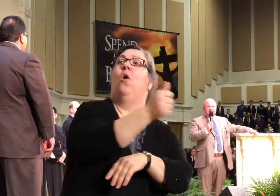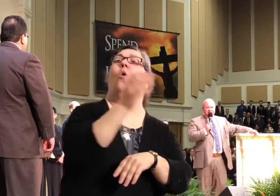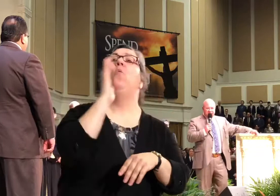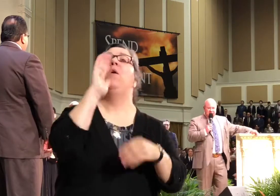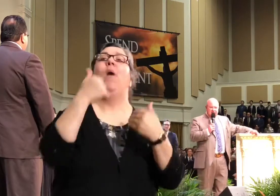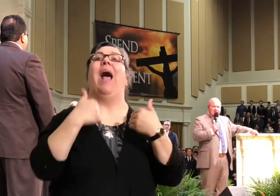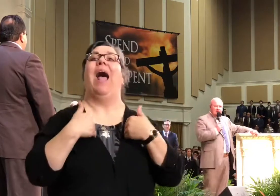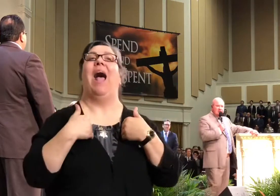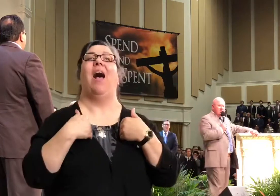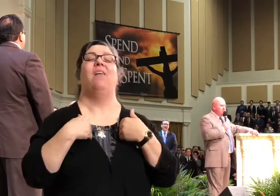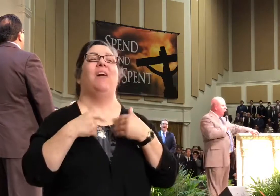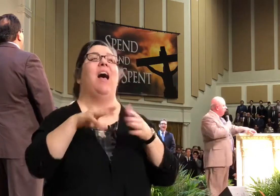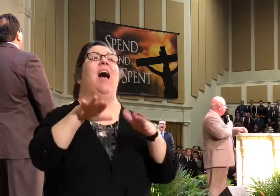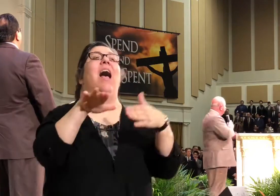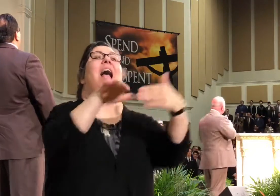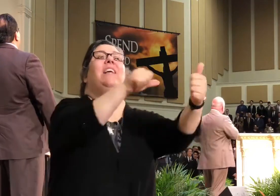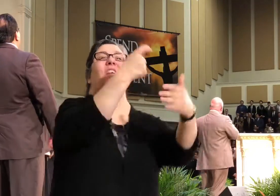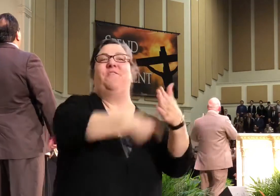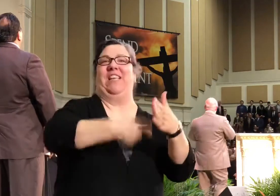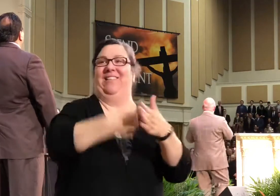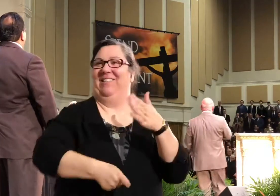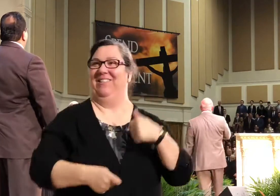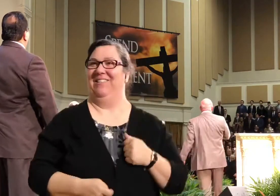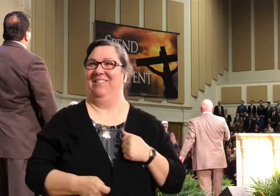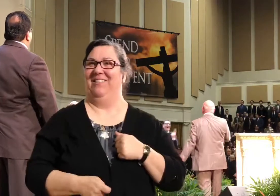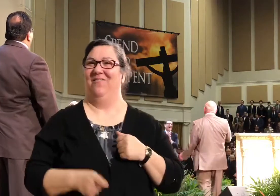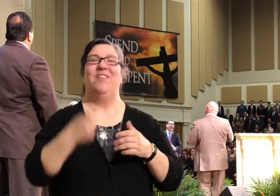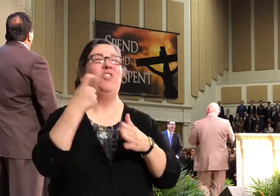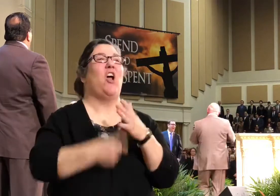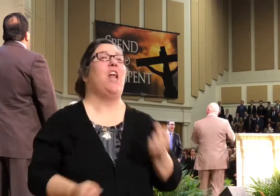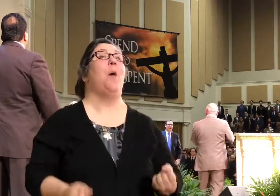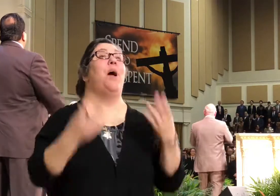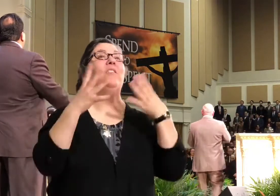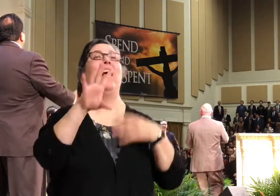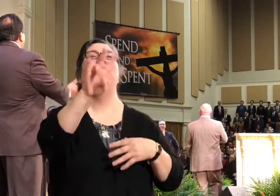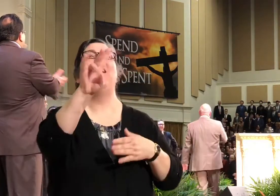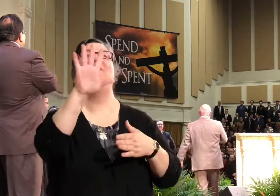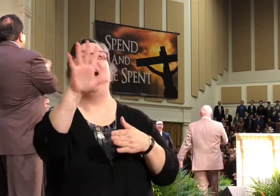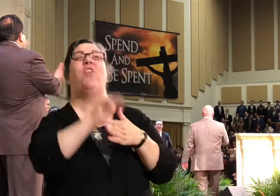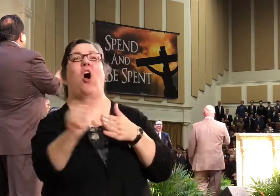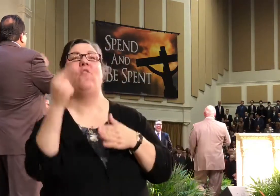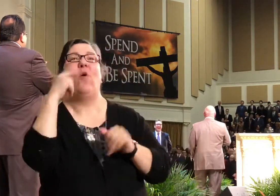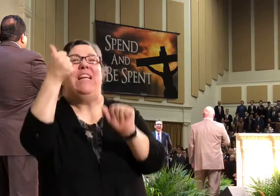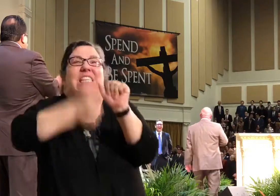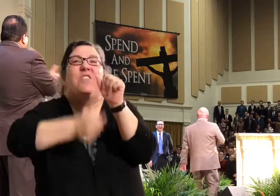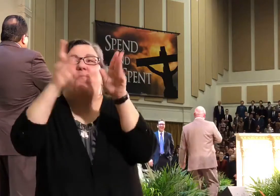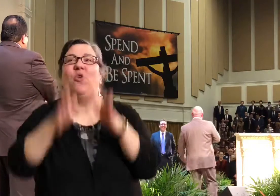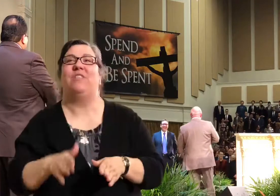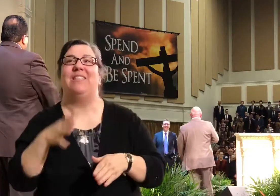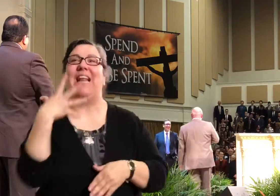have an exit fee. We're only going to charge $75 per person to get out.